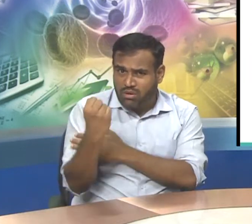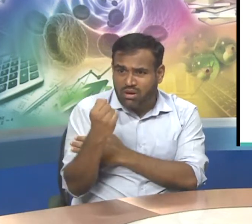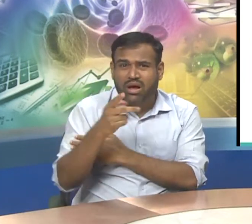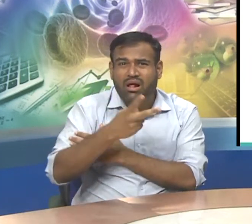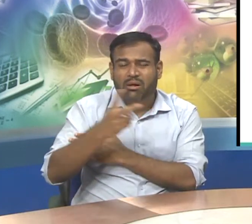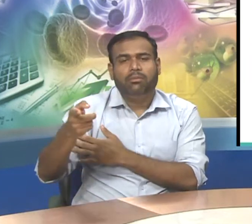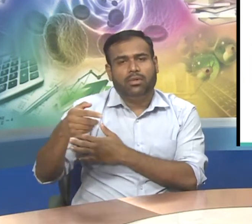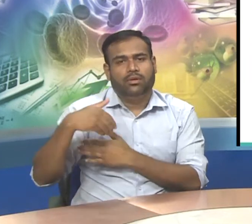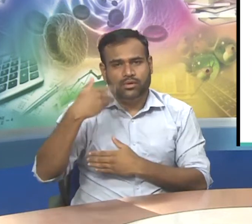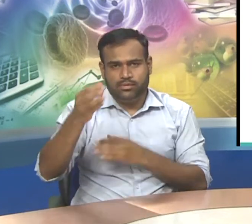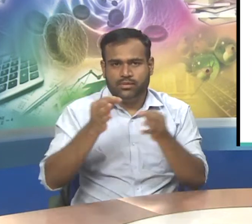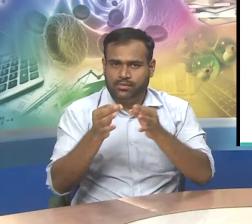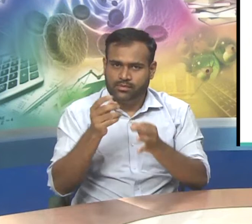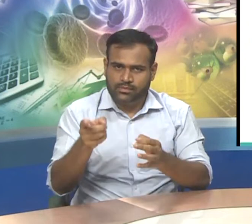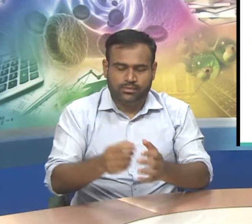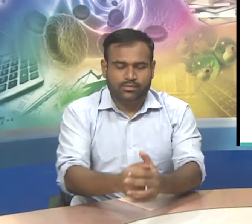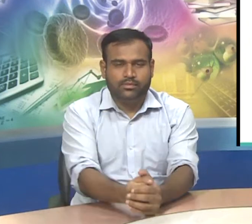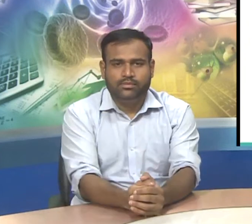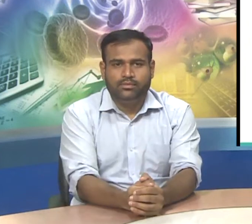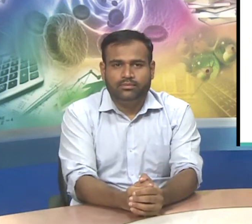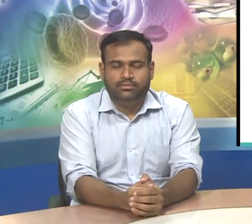the Council of Ministers.